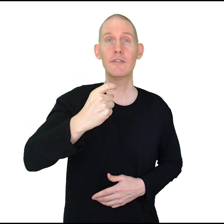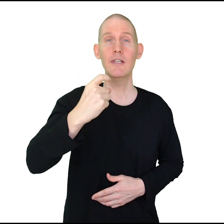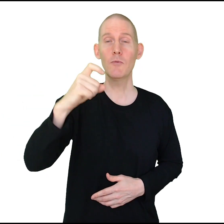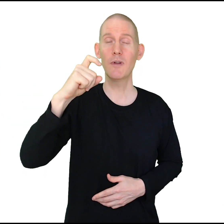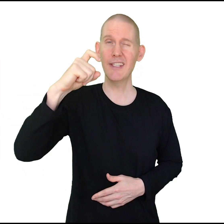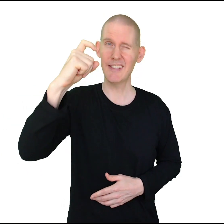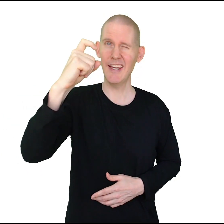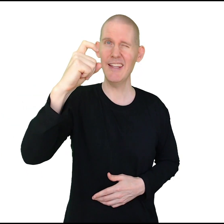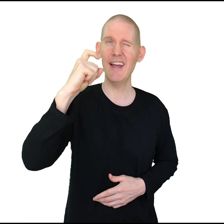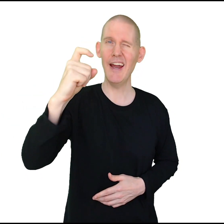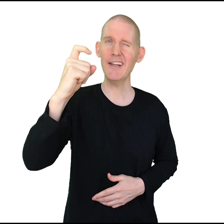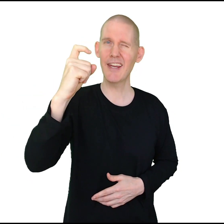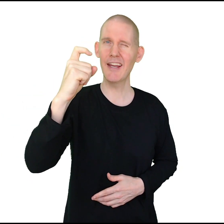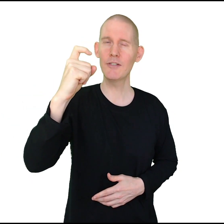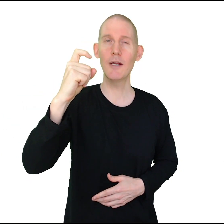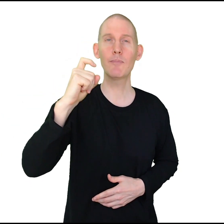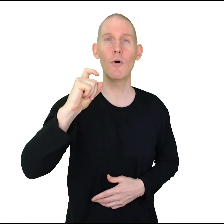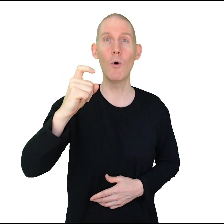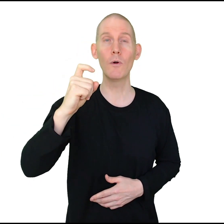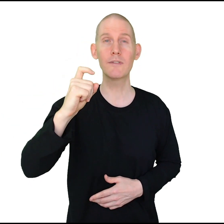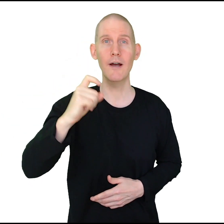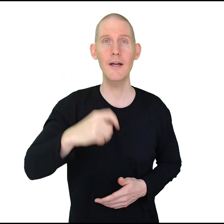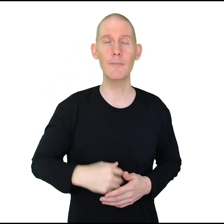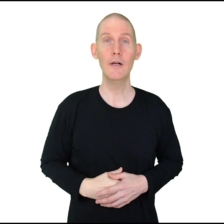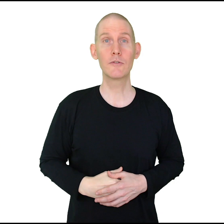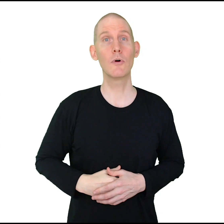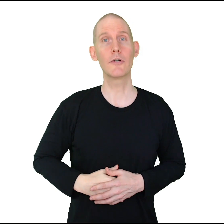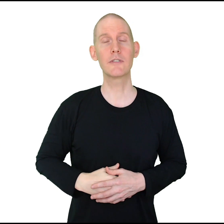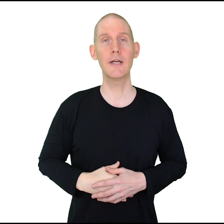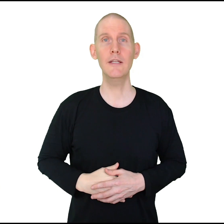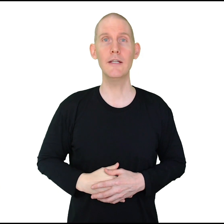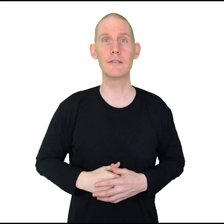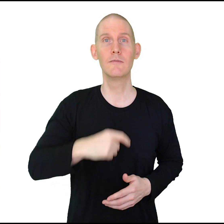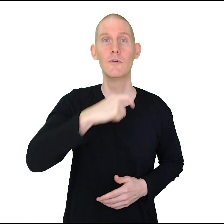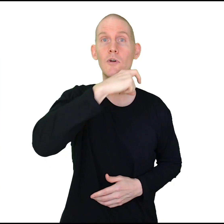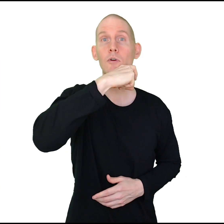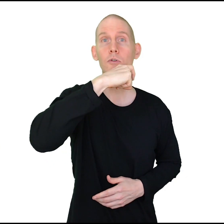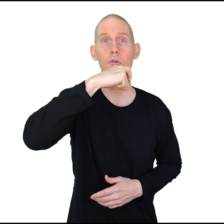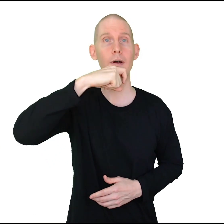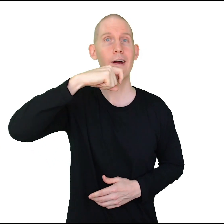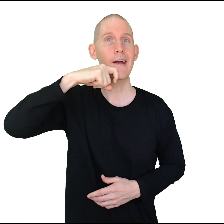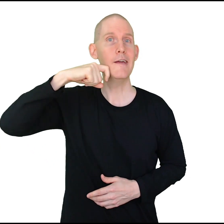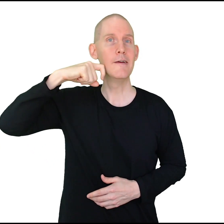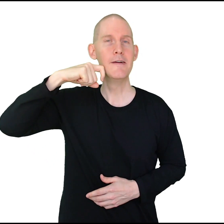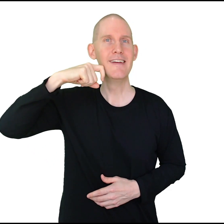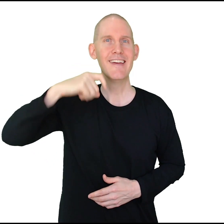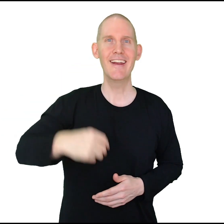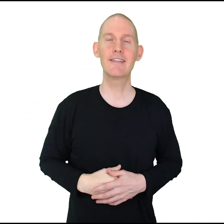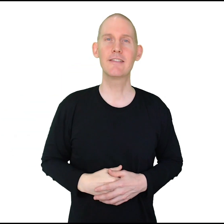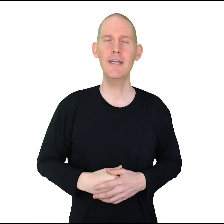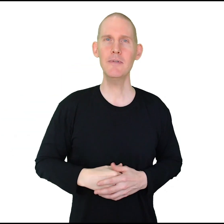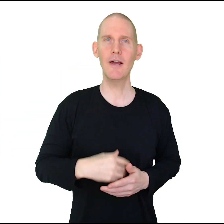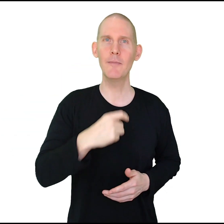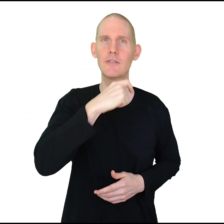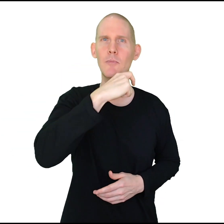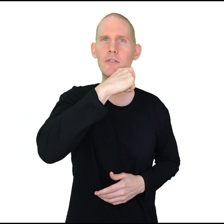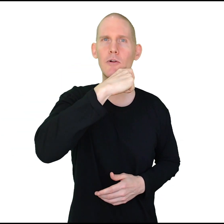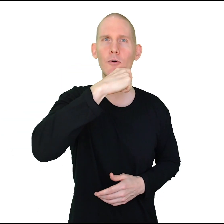it where they stay in the X hand shape the whole time. So it looks like this. Dry. And at the same time, it's much closer to